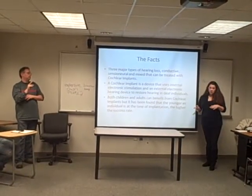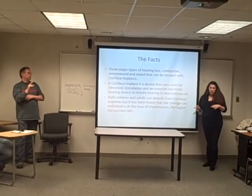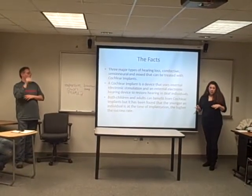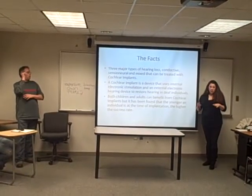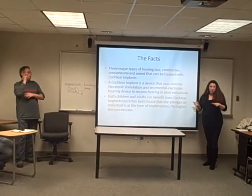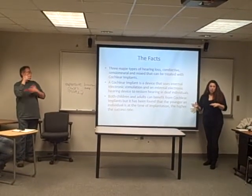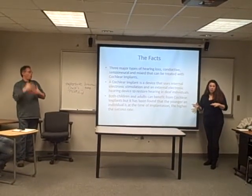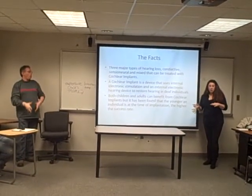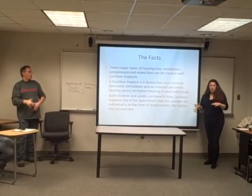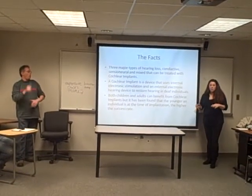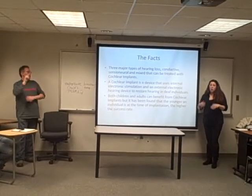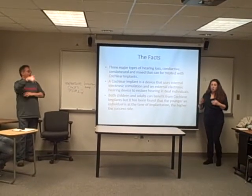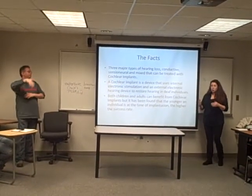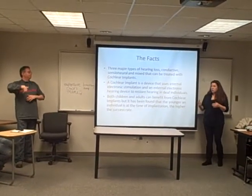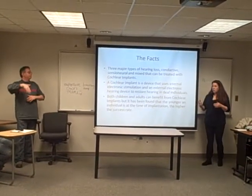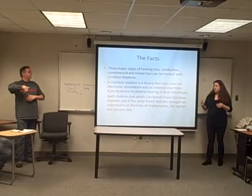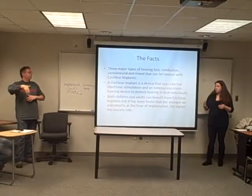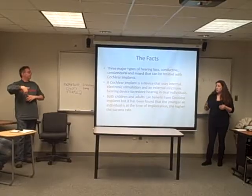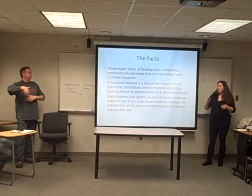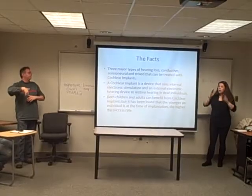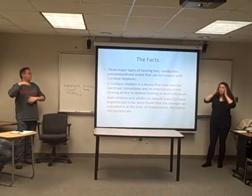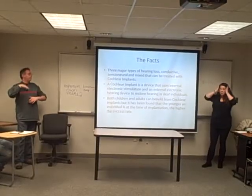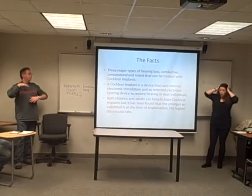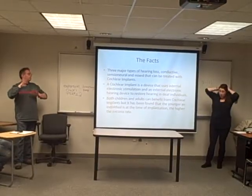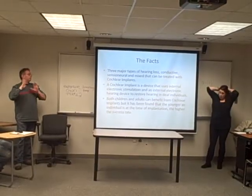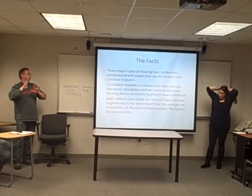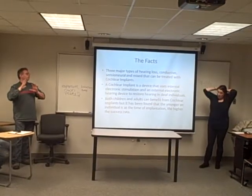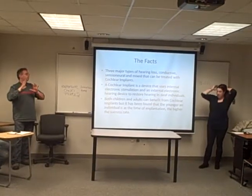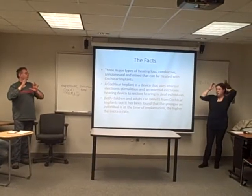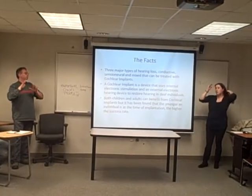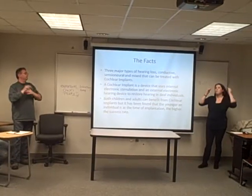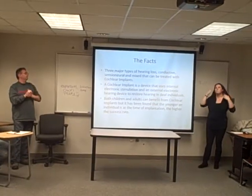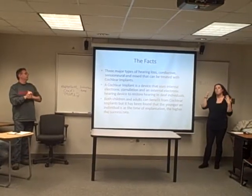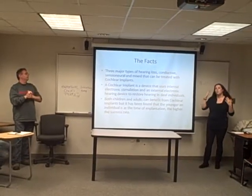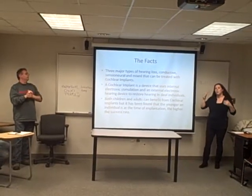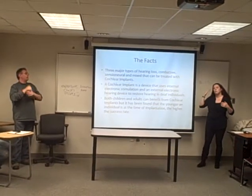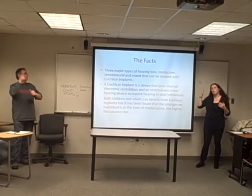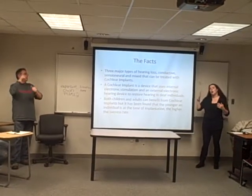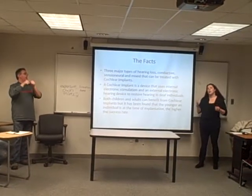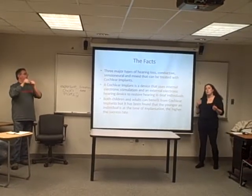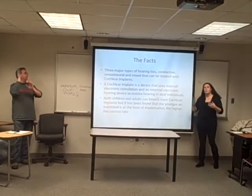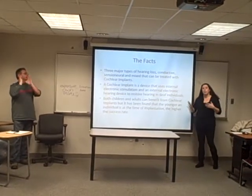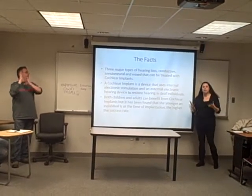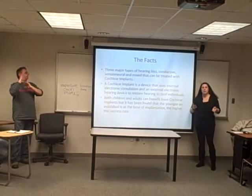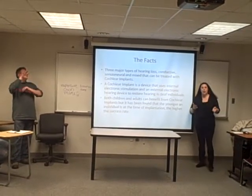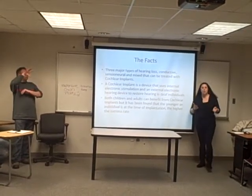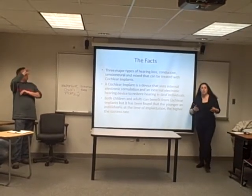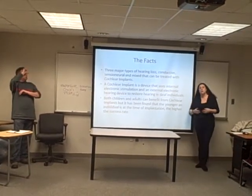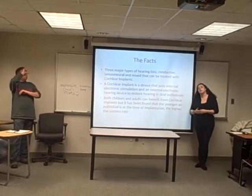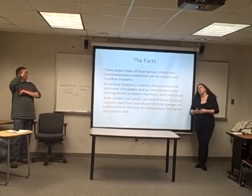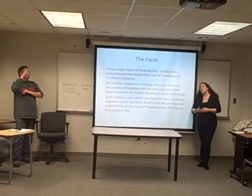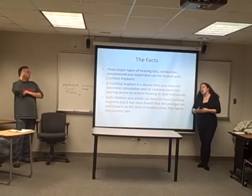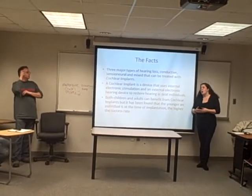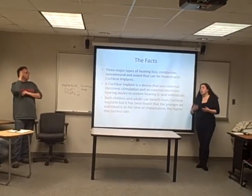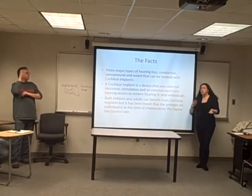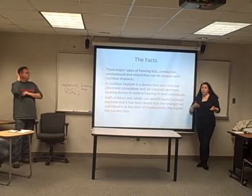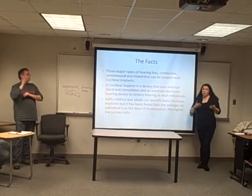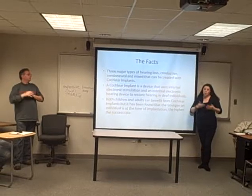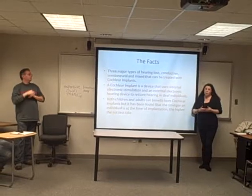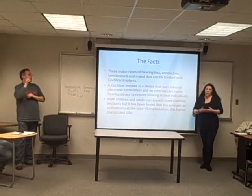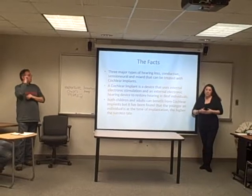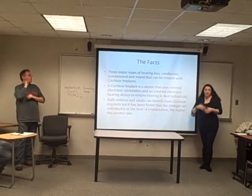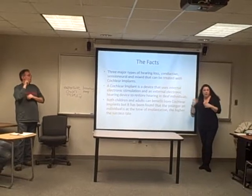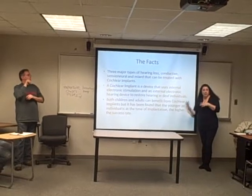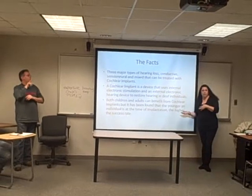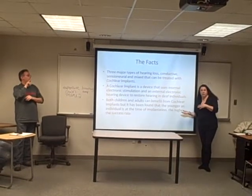have lost their hearing later in life also benefit greatly because they can rely on their memory of sound. Adults